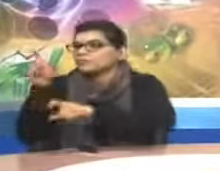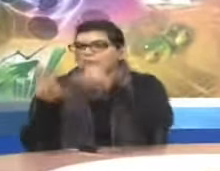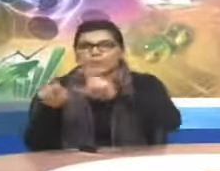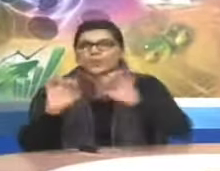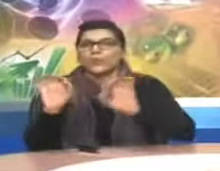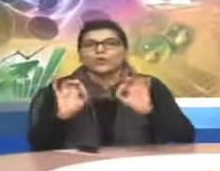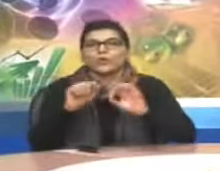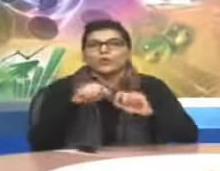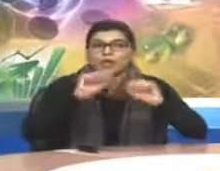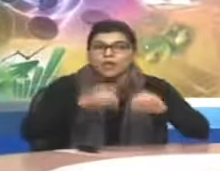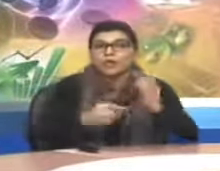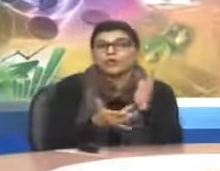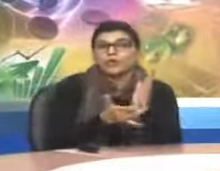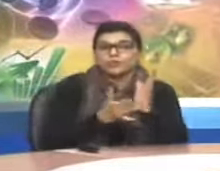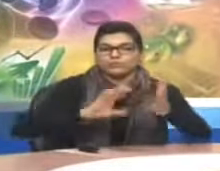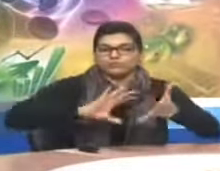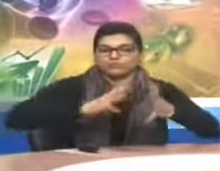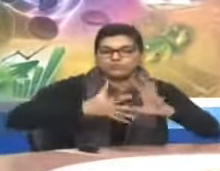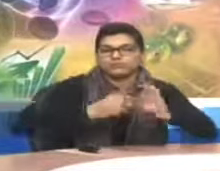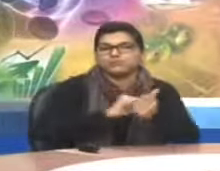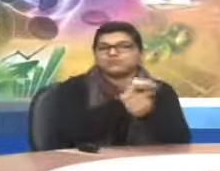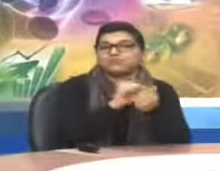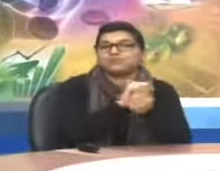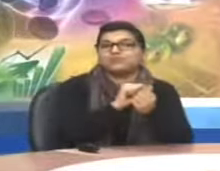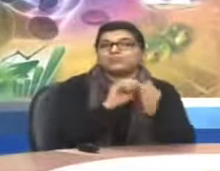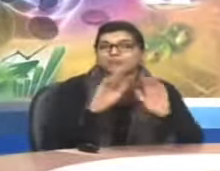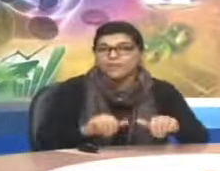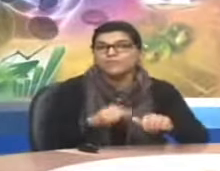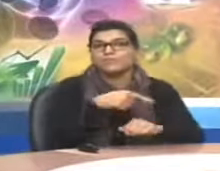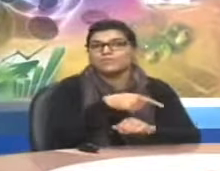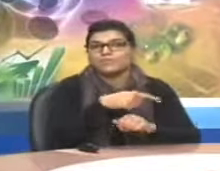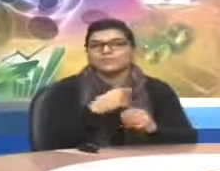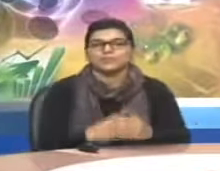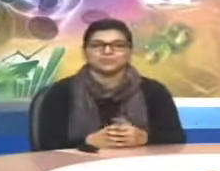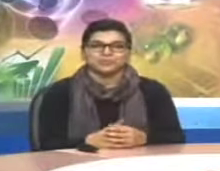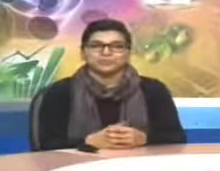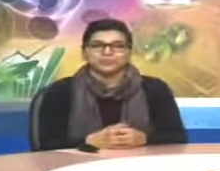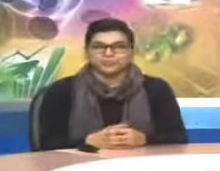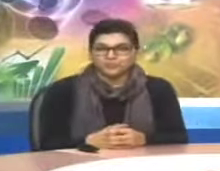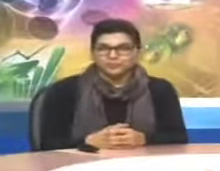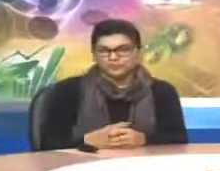the health of the community.